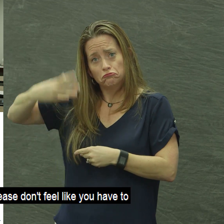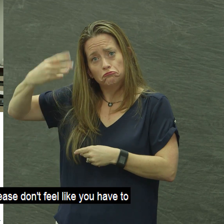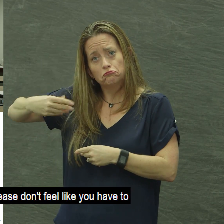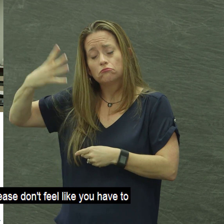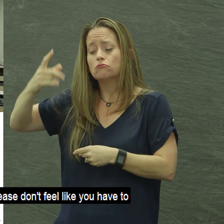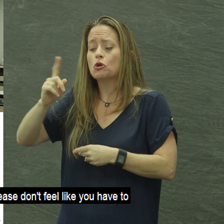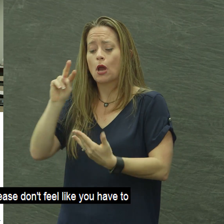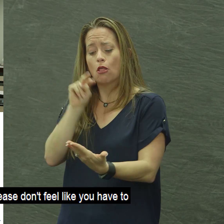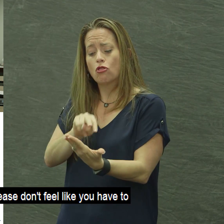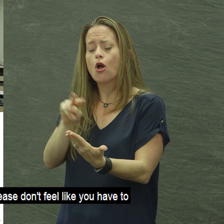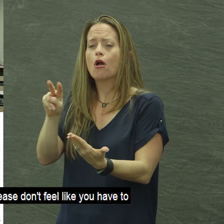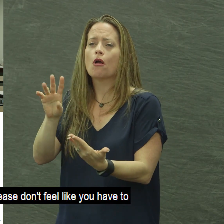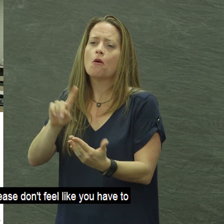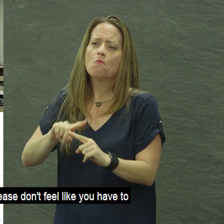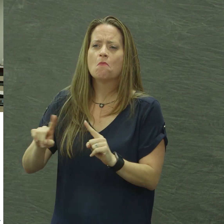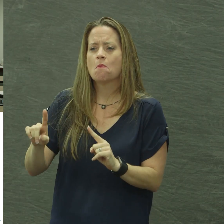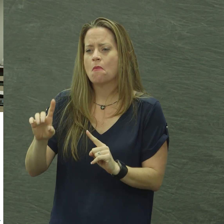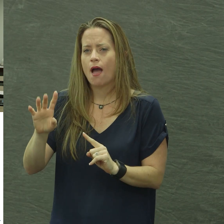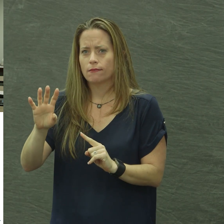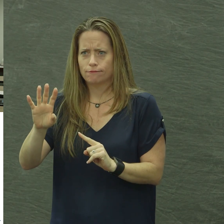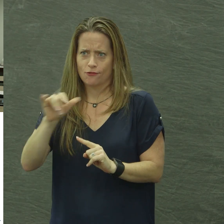don't feel like you have to